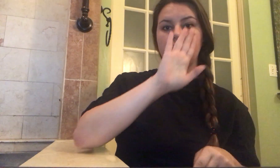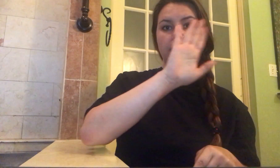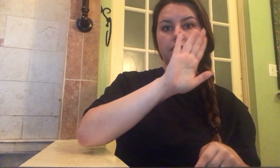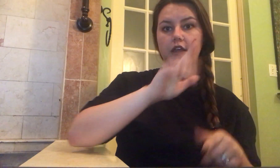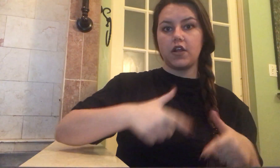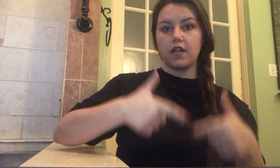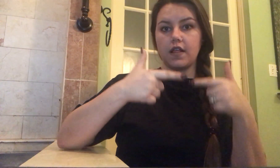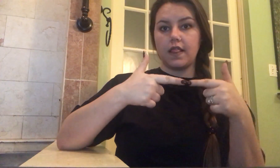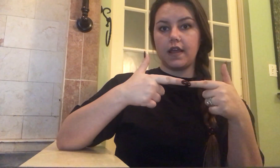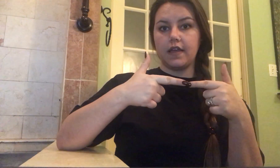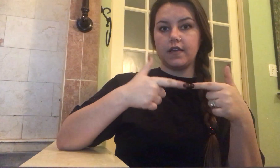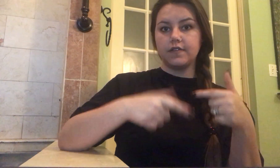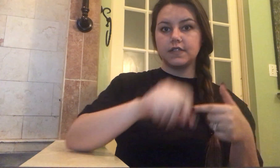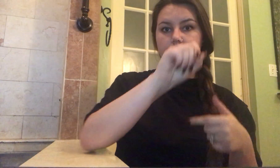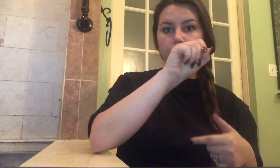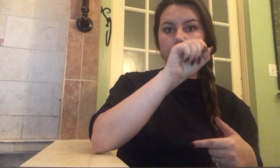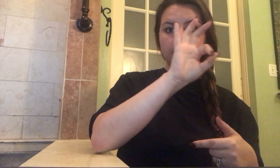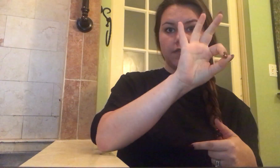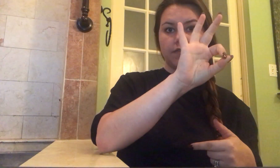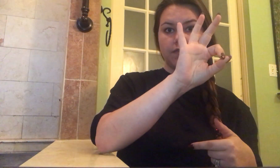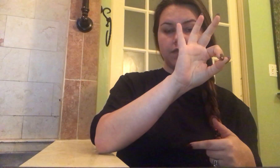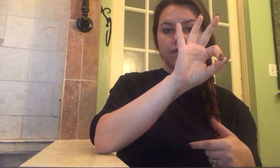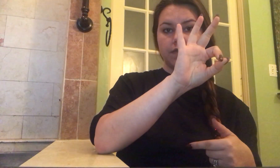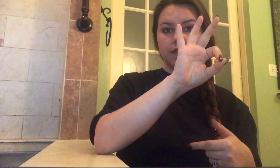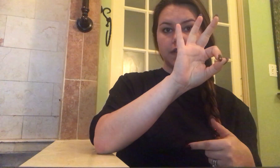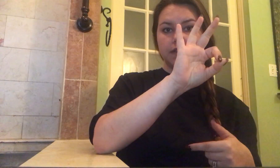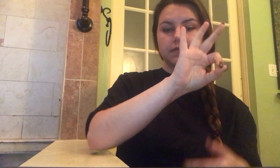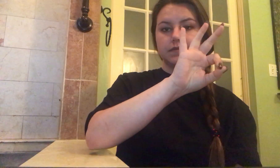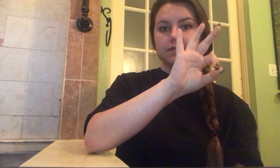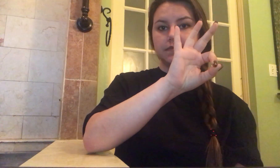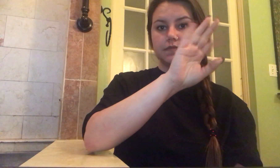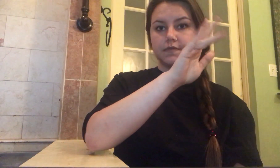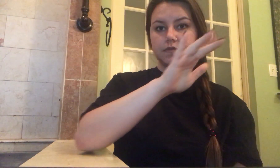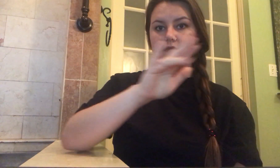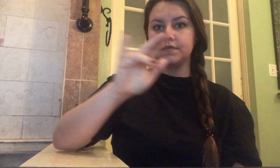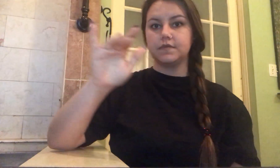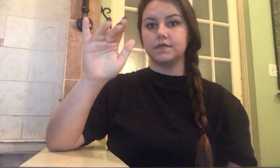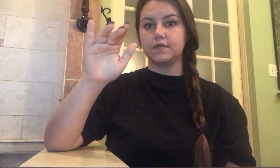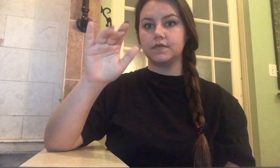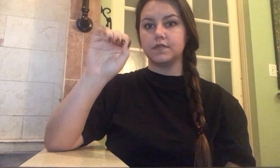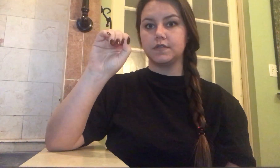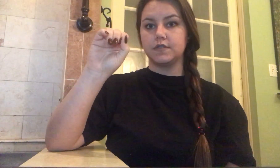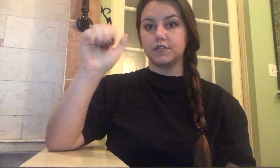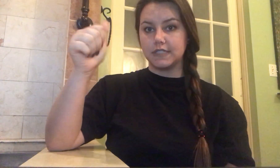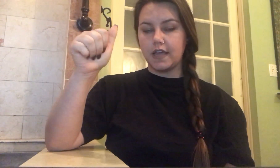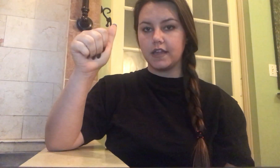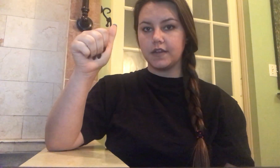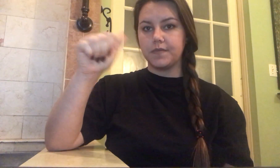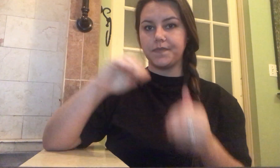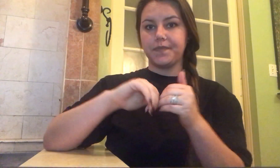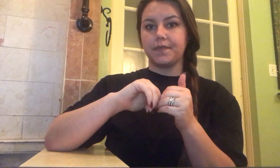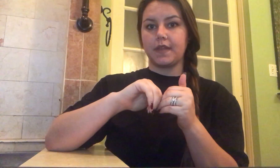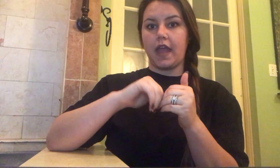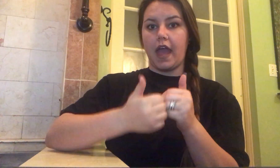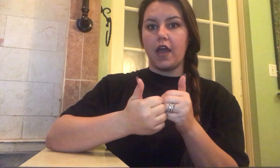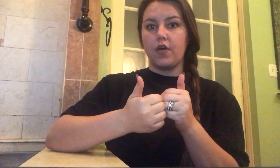that supersedes our higher economic level. We need to make sure that everybody can get a great, even education. I don't